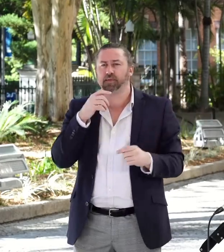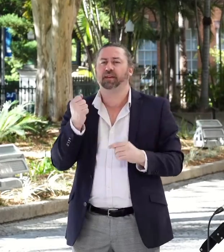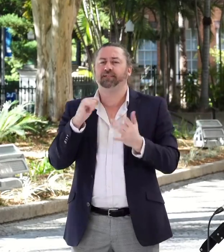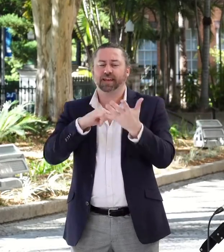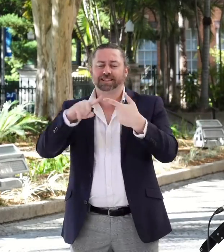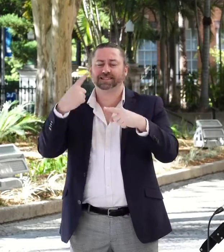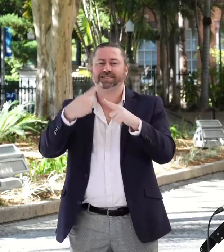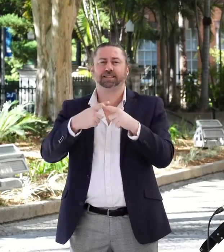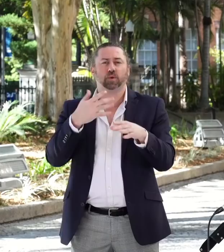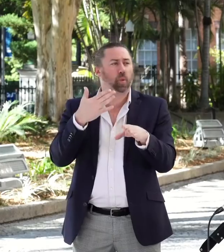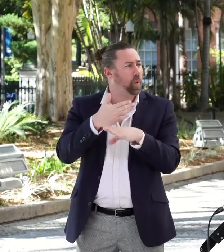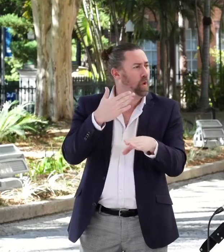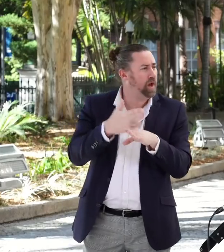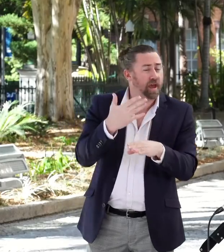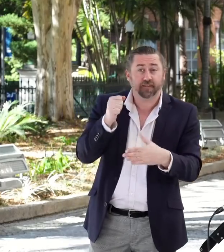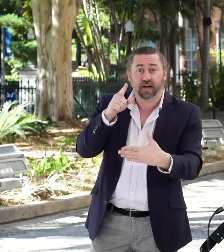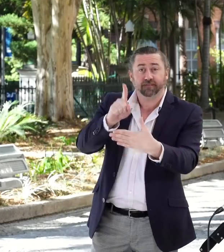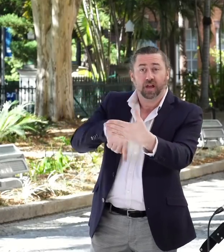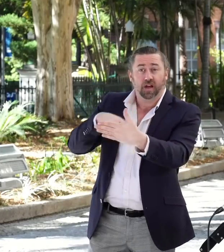Beg your